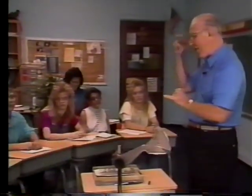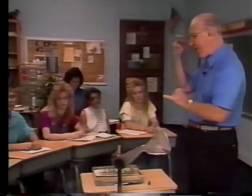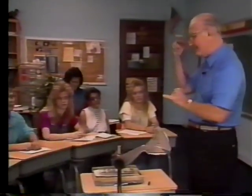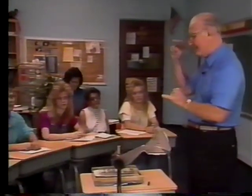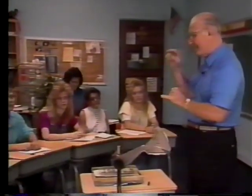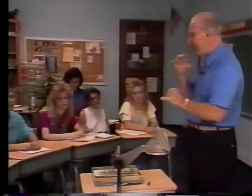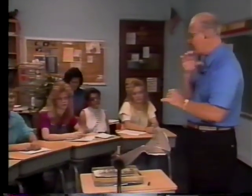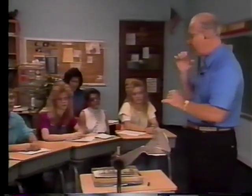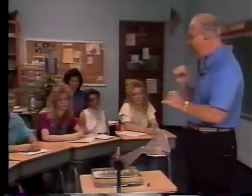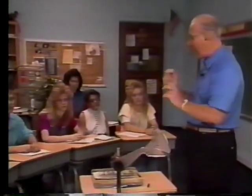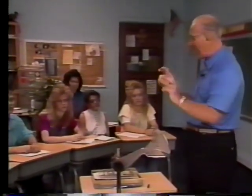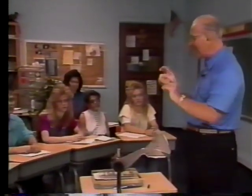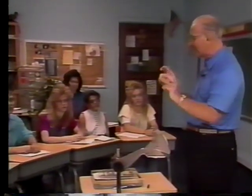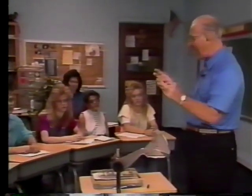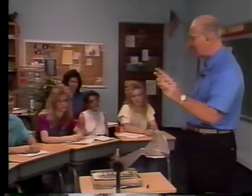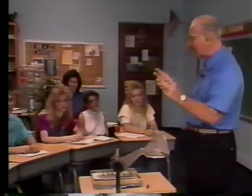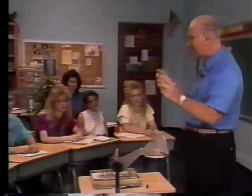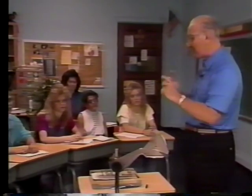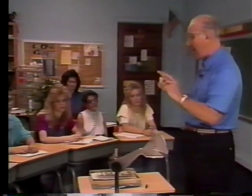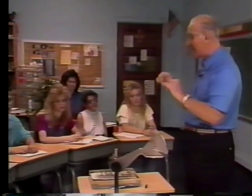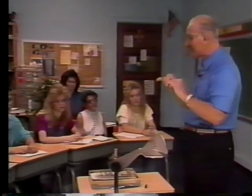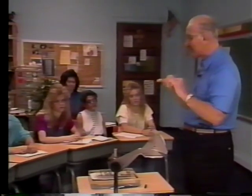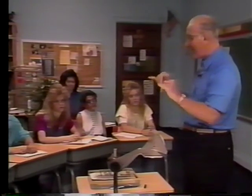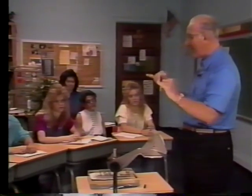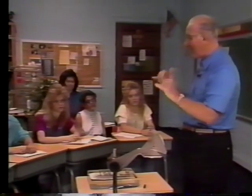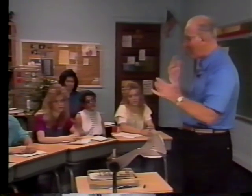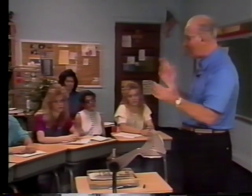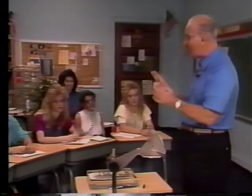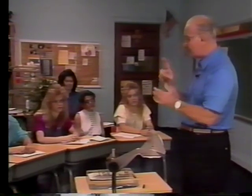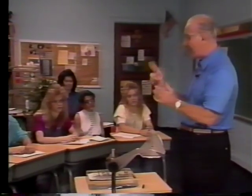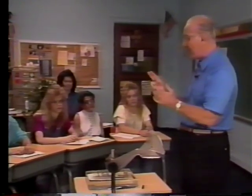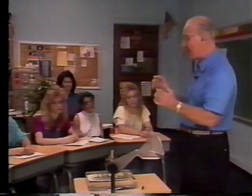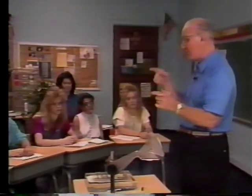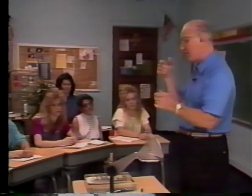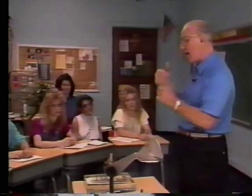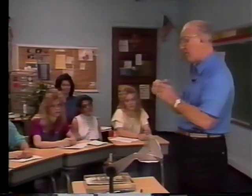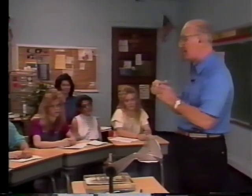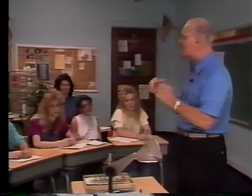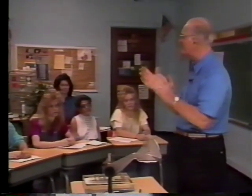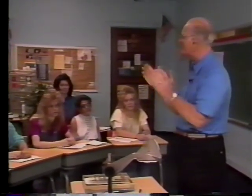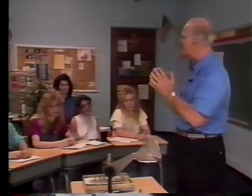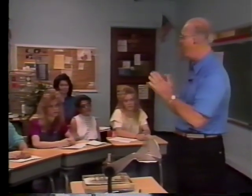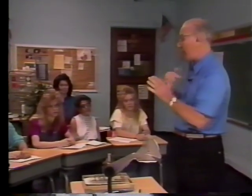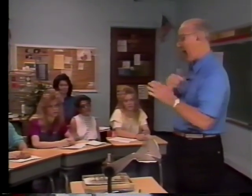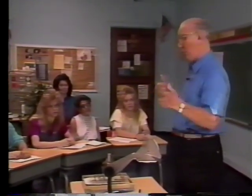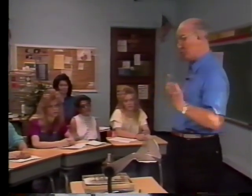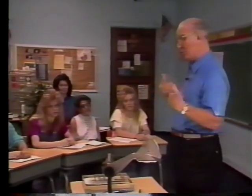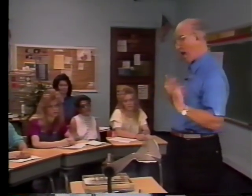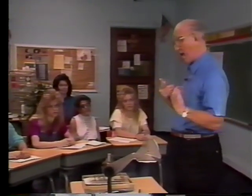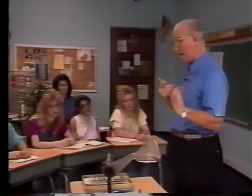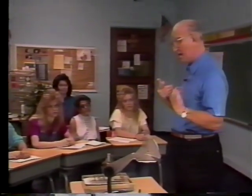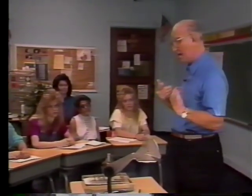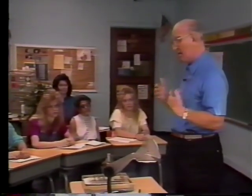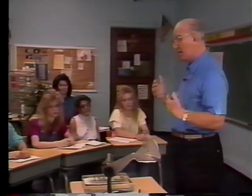horse. That's all expression, but it's still useful. Remember, when I was young,